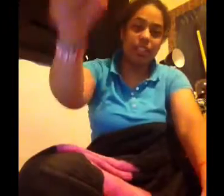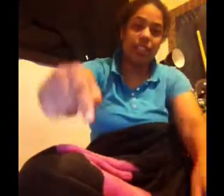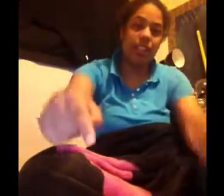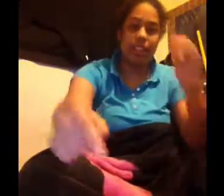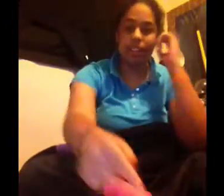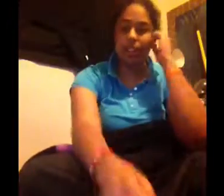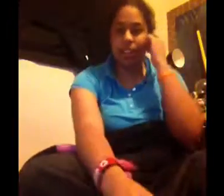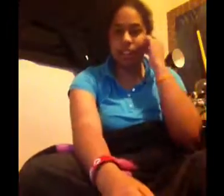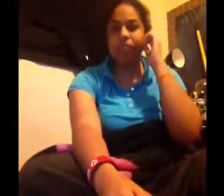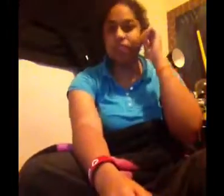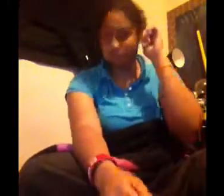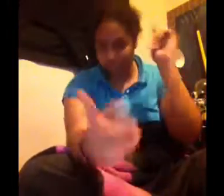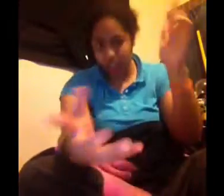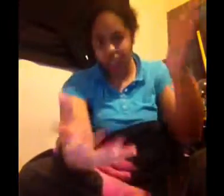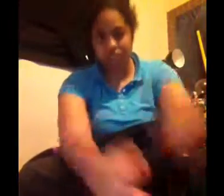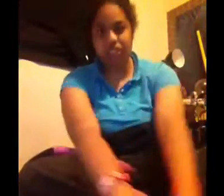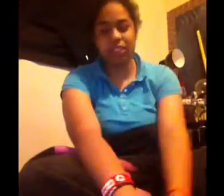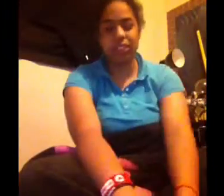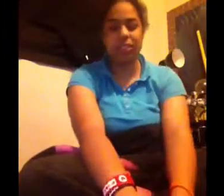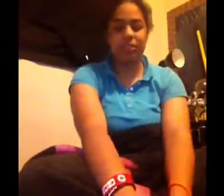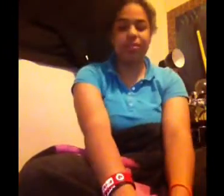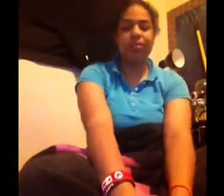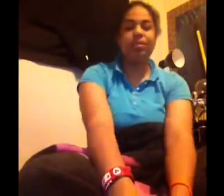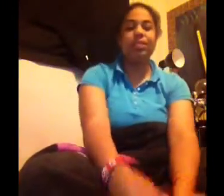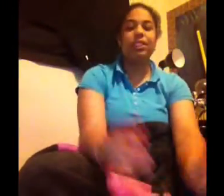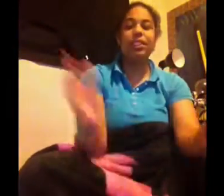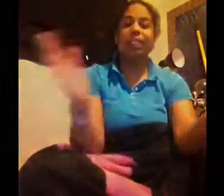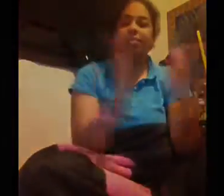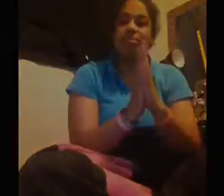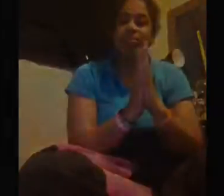the end of the vlog. So, we'll see you next time.